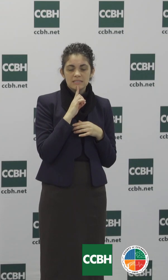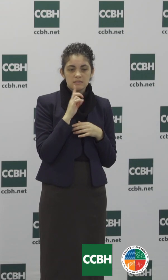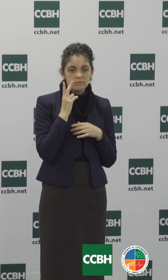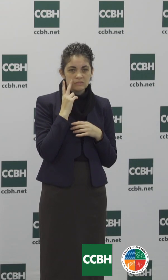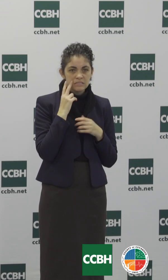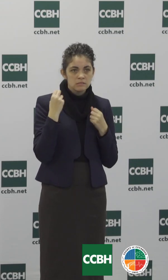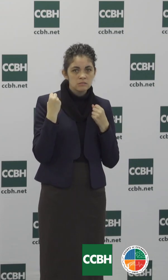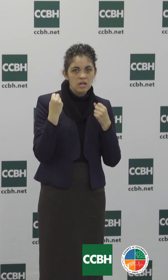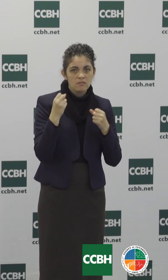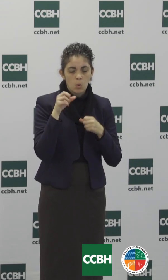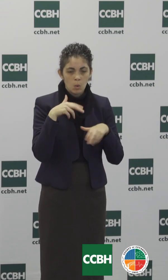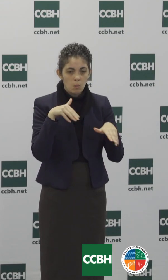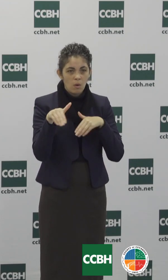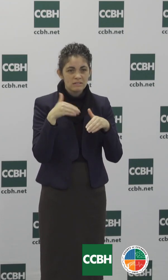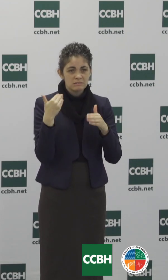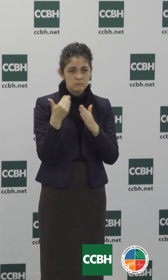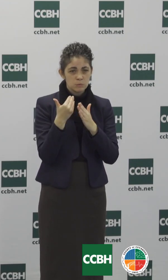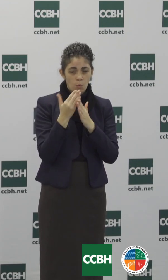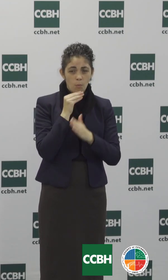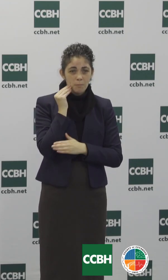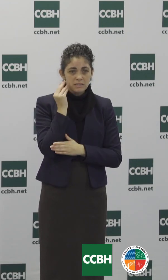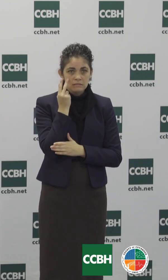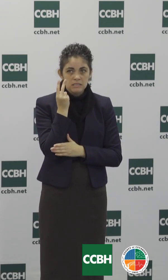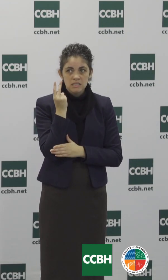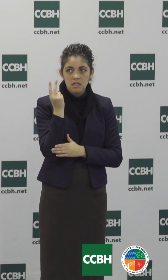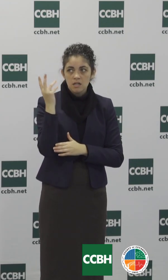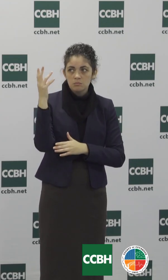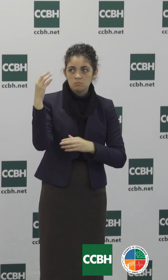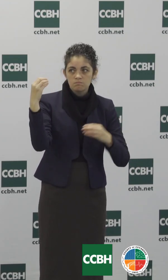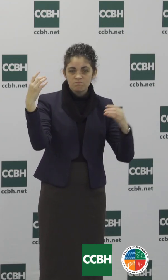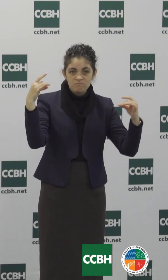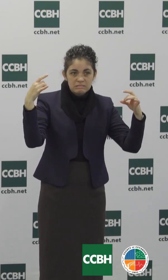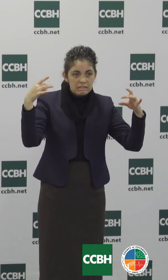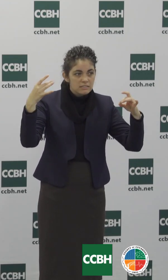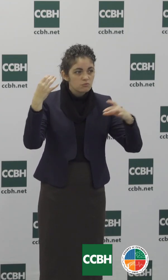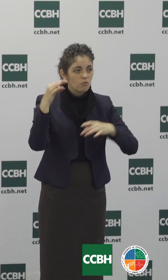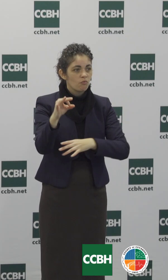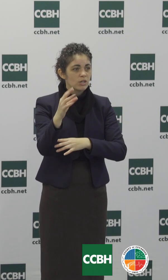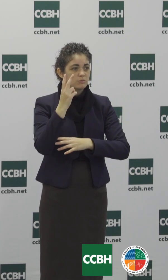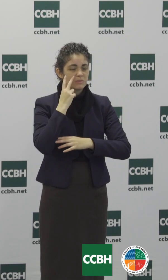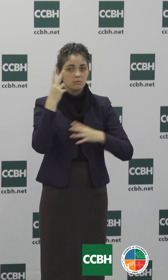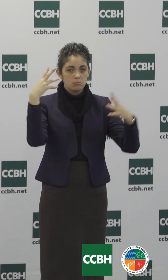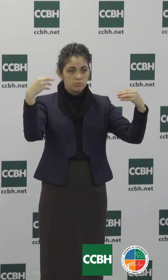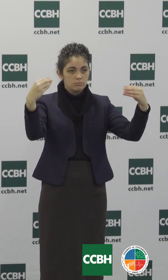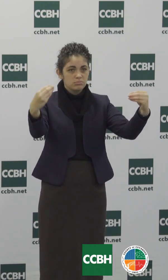the streets in your neighborhood and you can see what I'm talking about. You all know it very well.